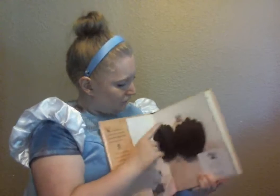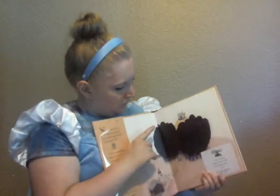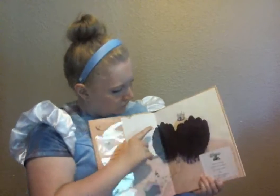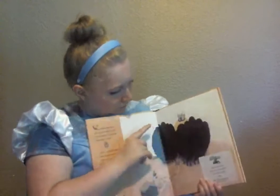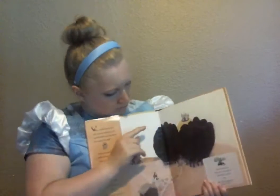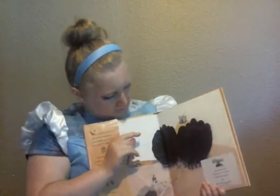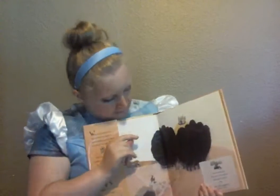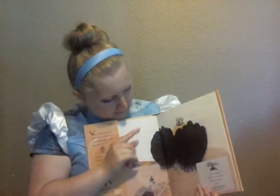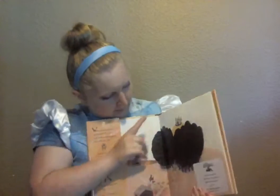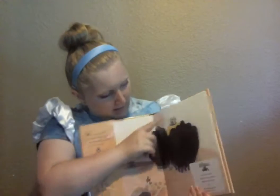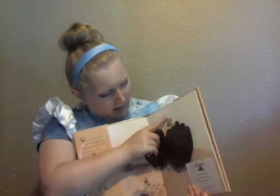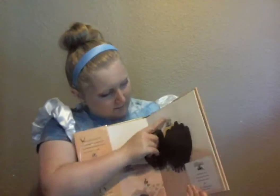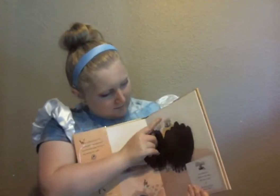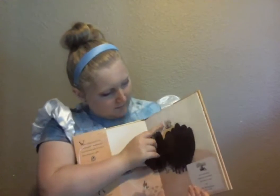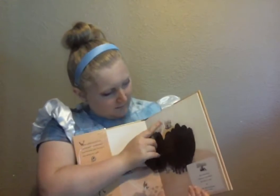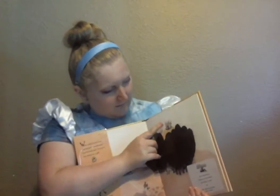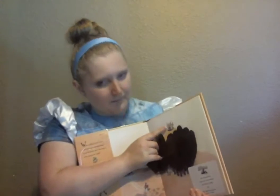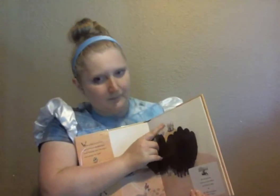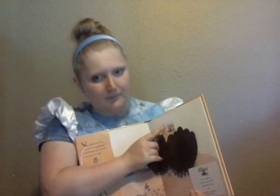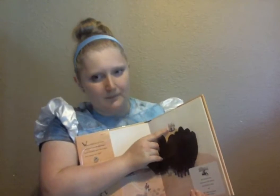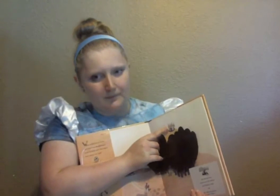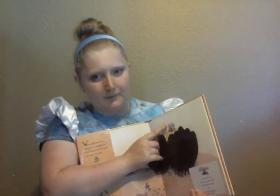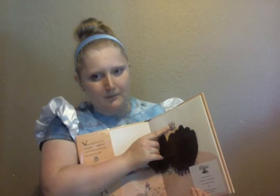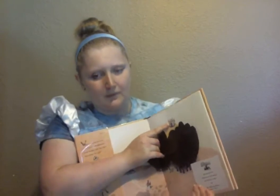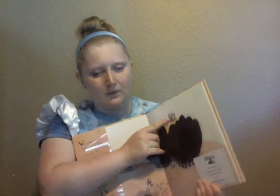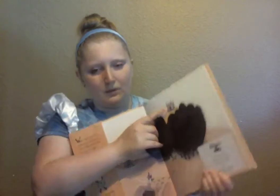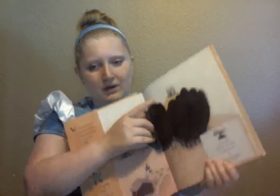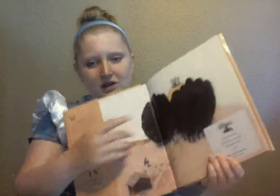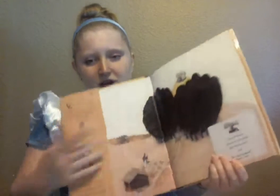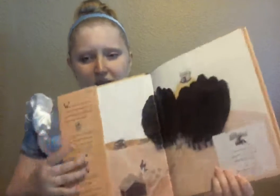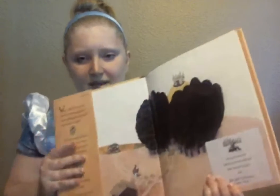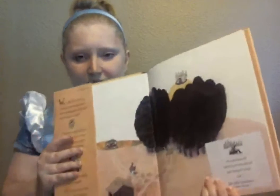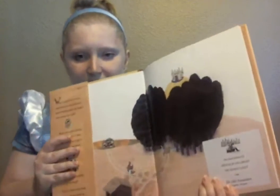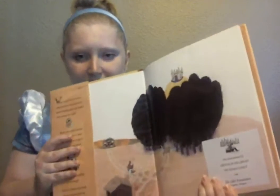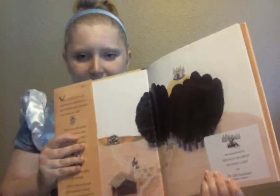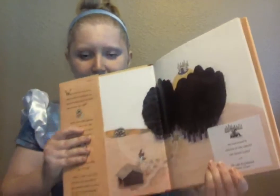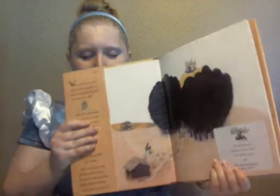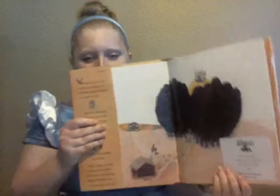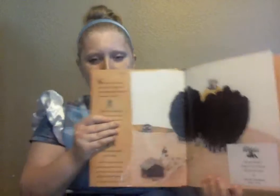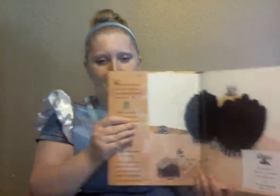Ooh, do you see the castle? We just signed that time.